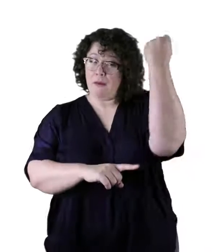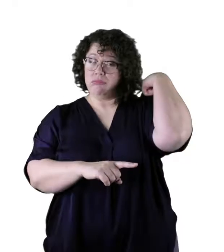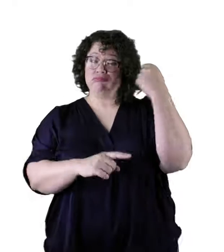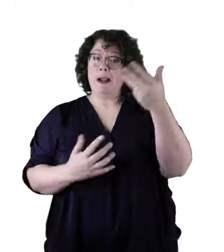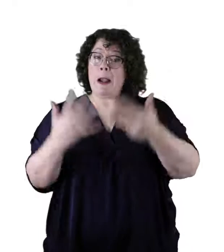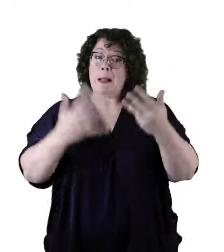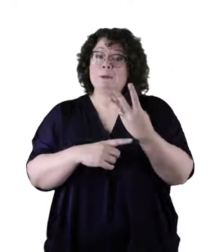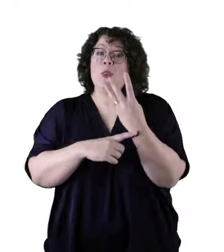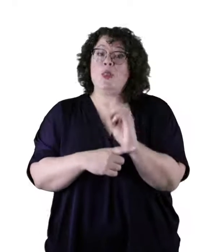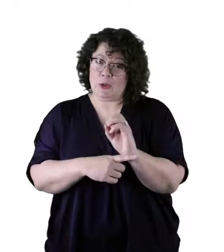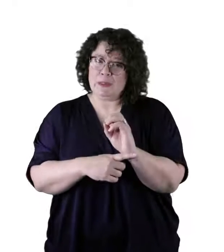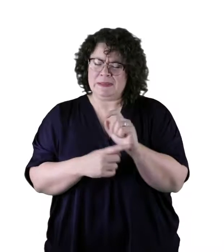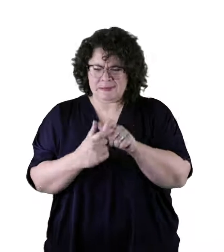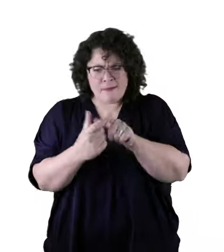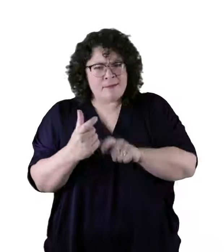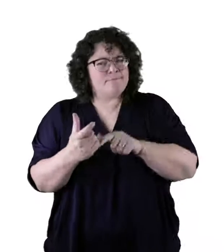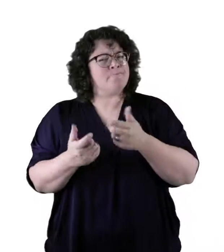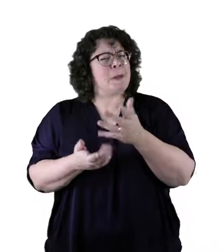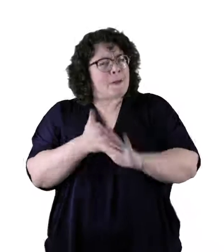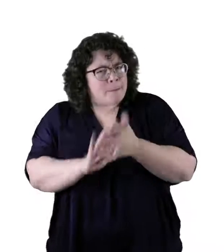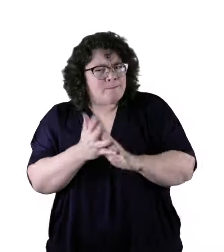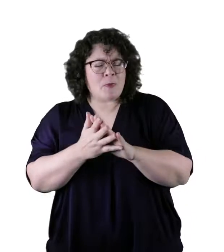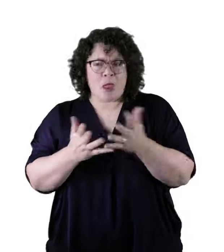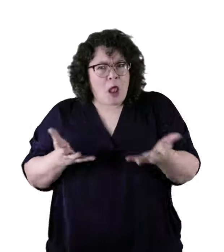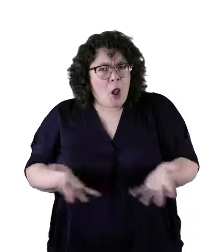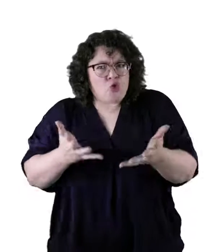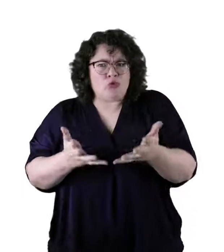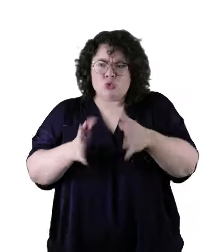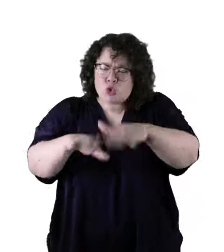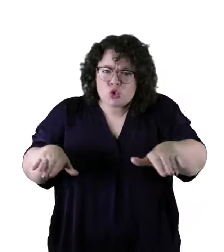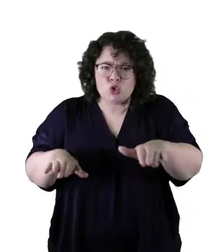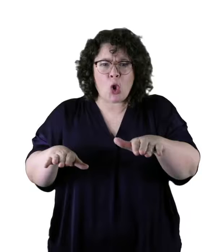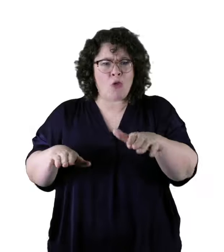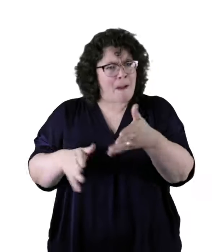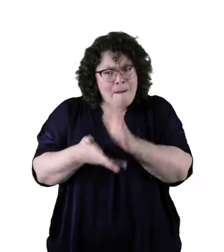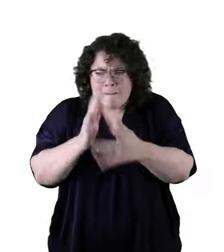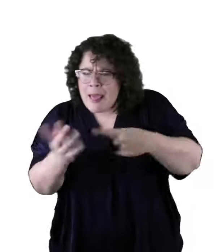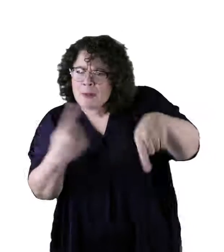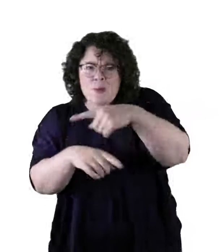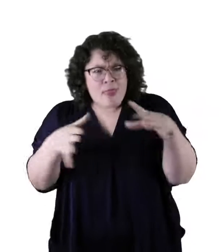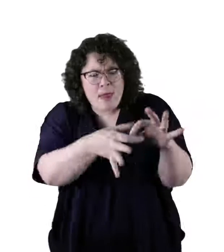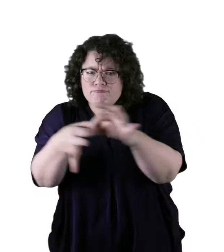develop counting, matching and sorting skills. Who is your favourite Woodland character?